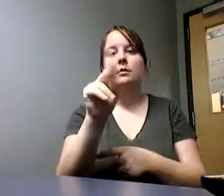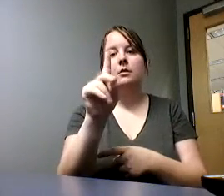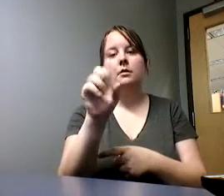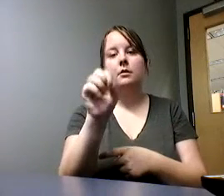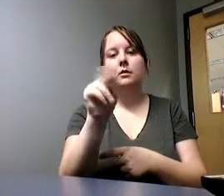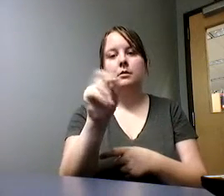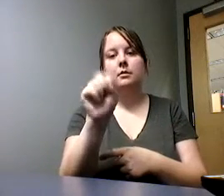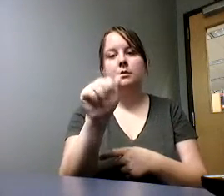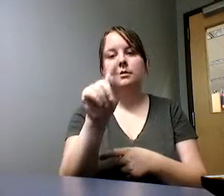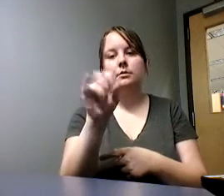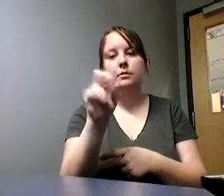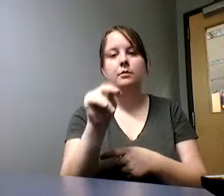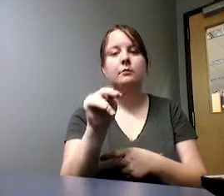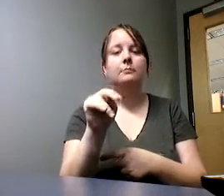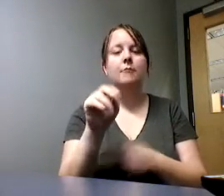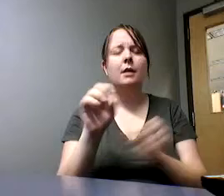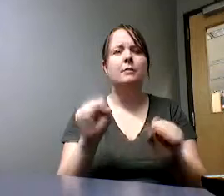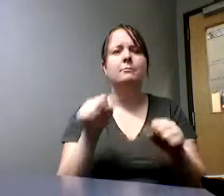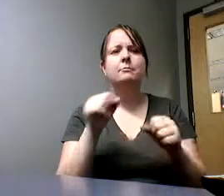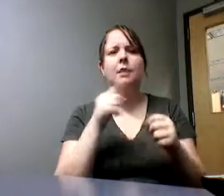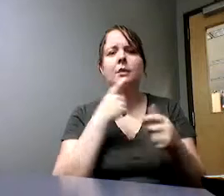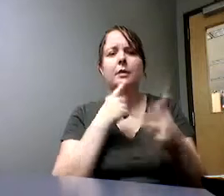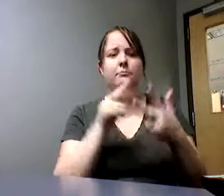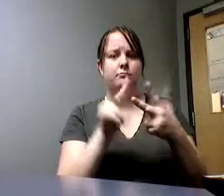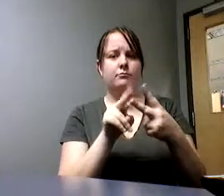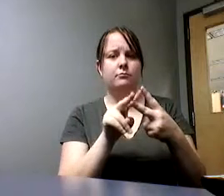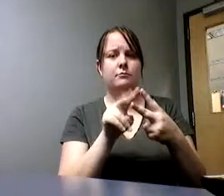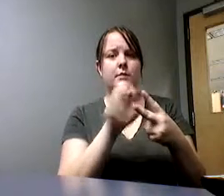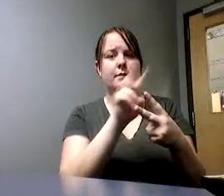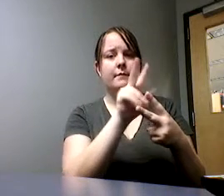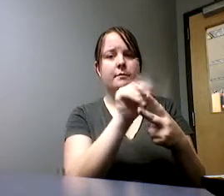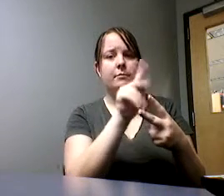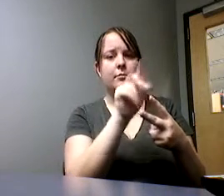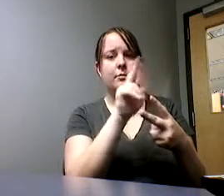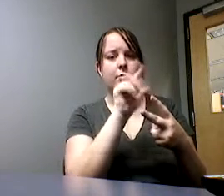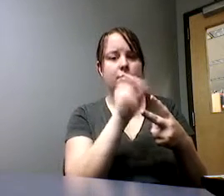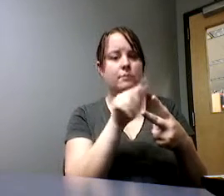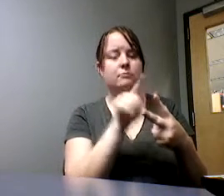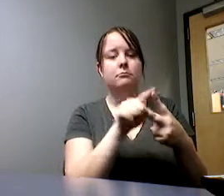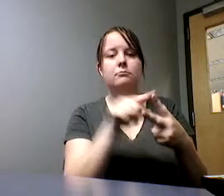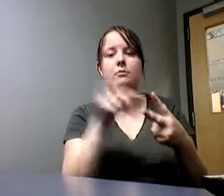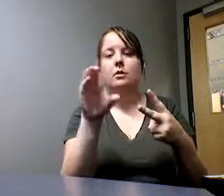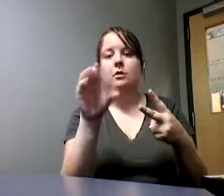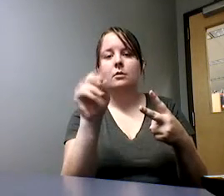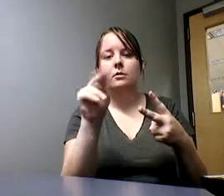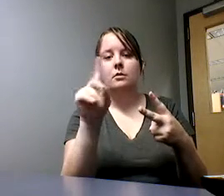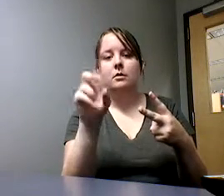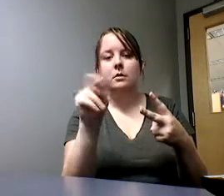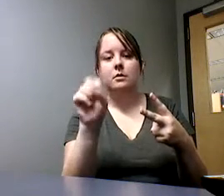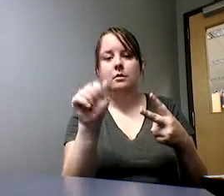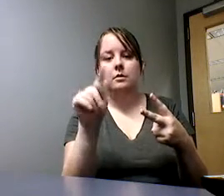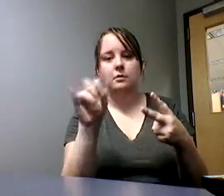are opposites. You take evaporation, you take water in the liquid form, and you transfer it into water in the gas